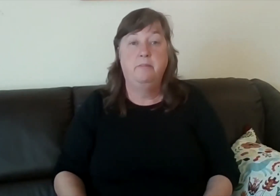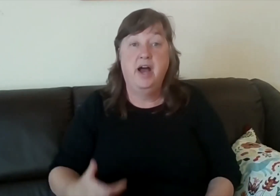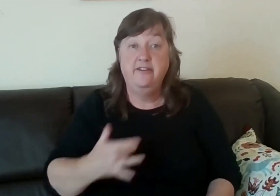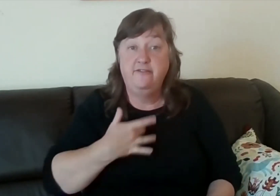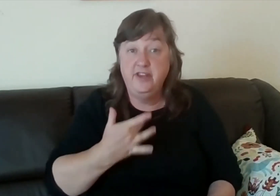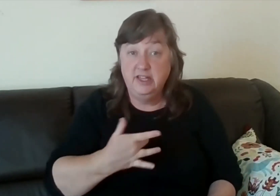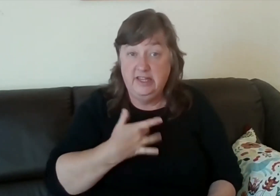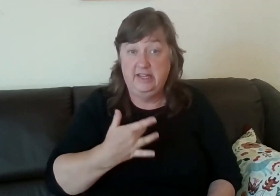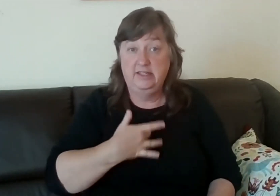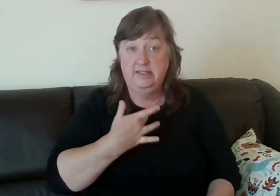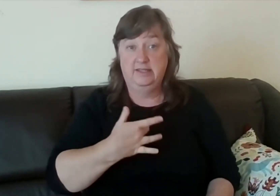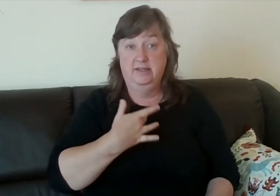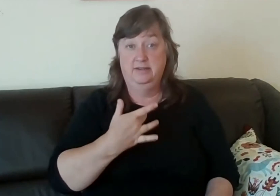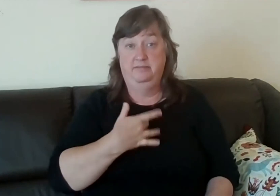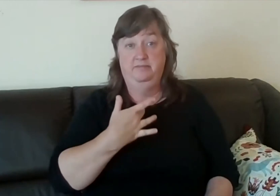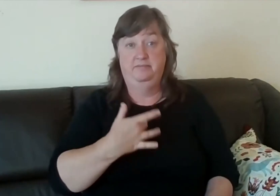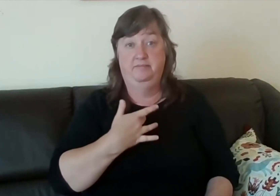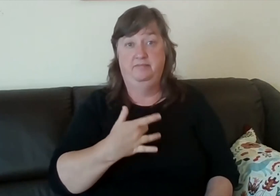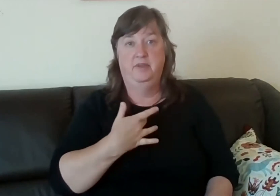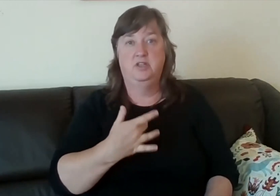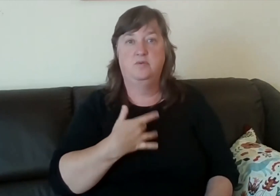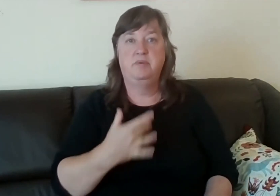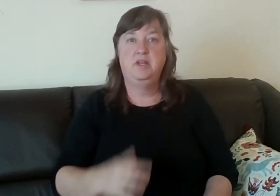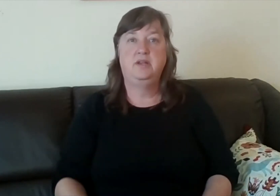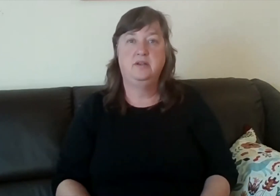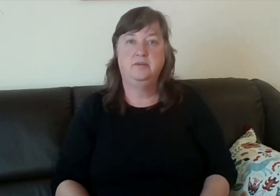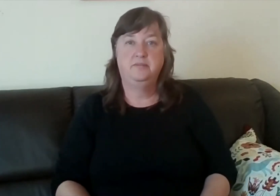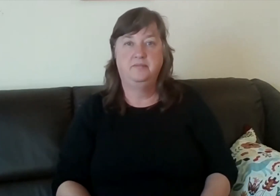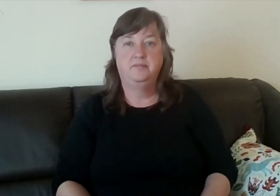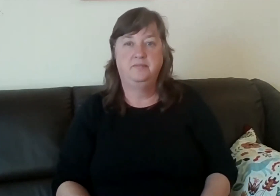My feelings is repeated.